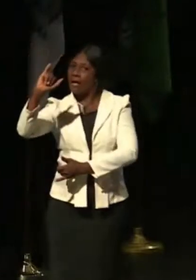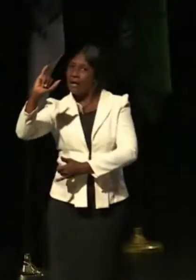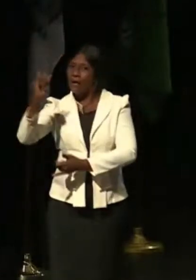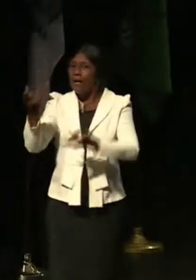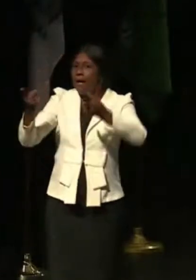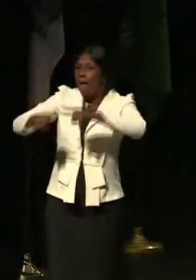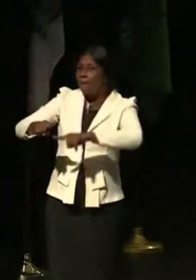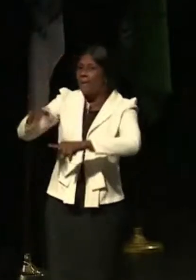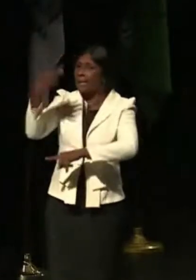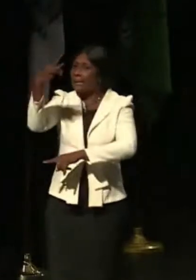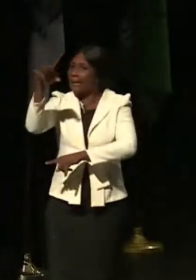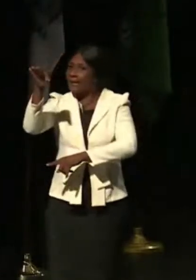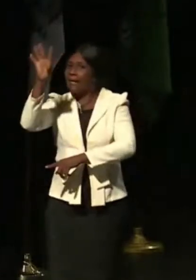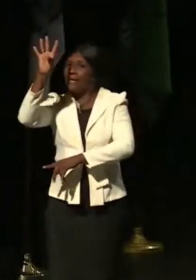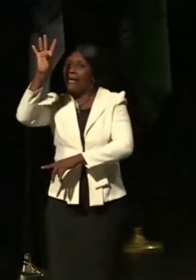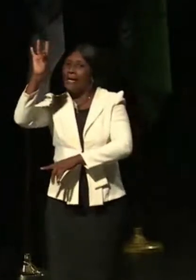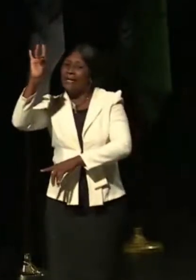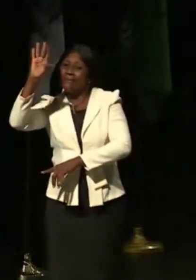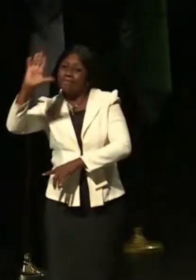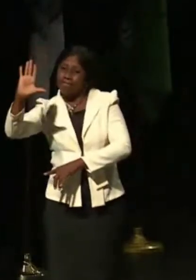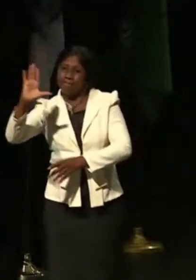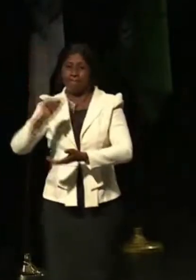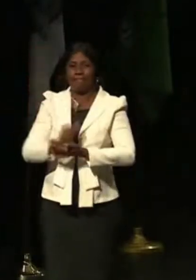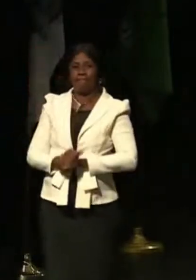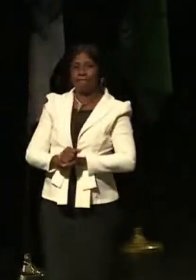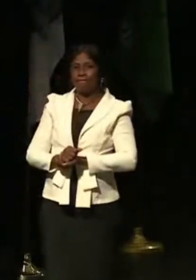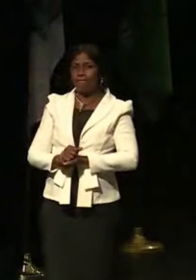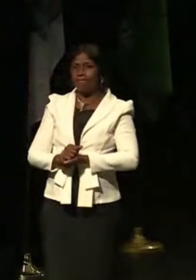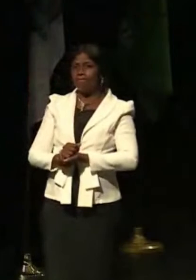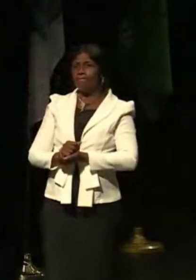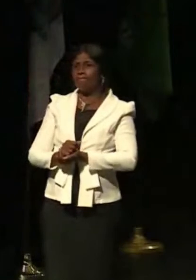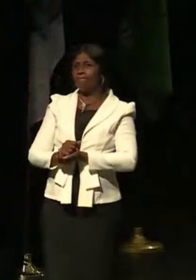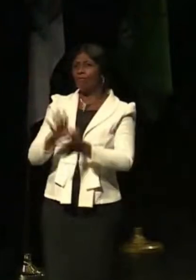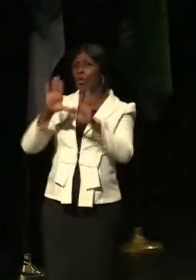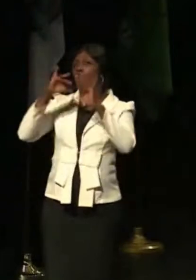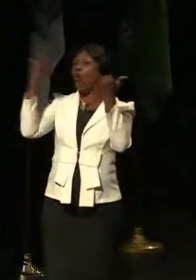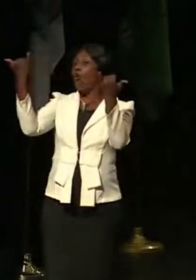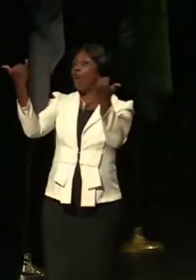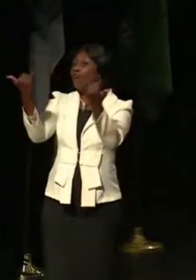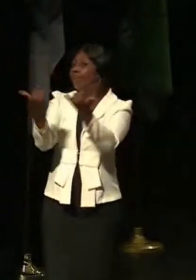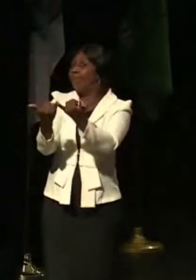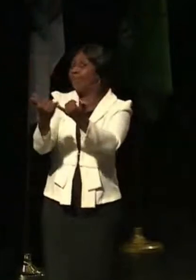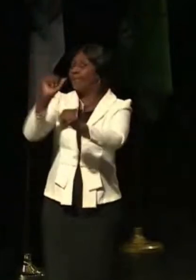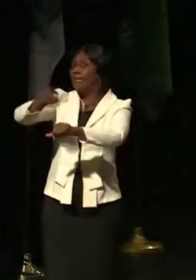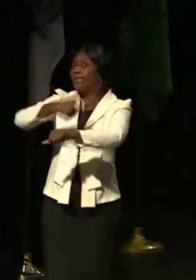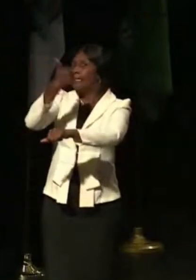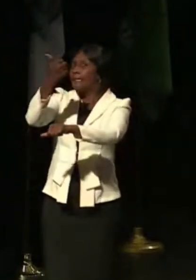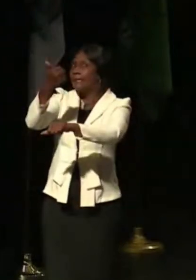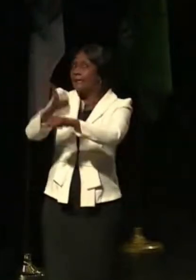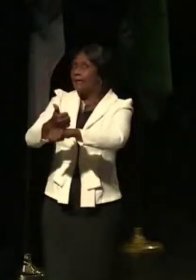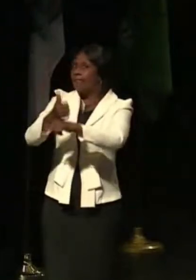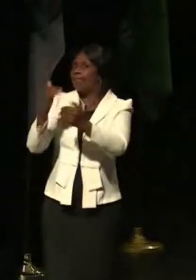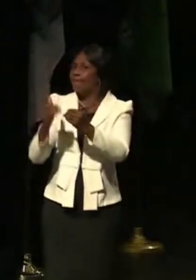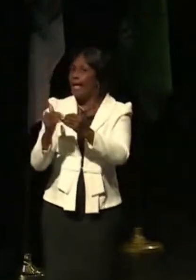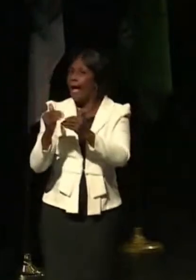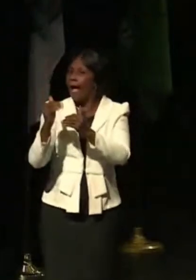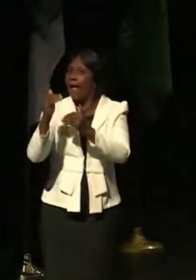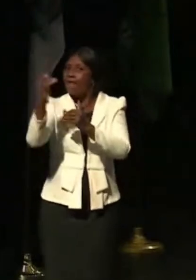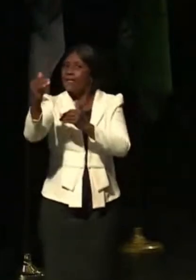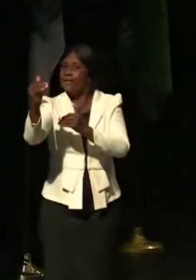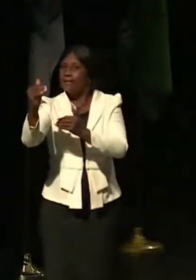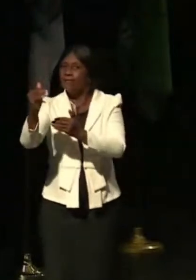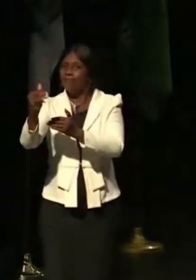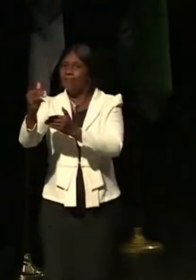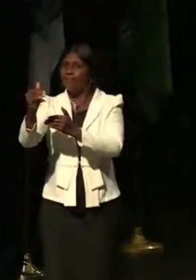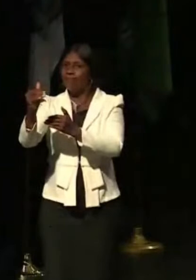1985. The company was born out of his desire to be an entrepreneur and to provide